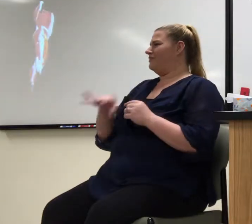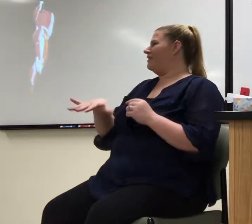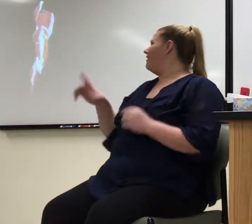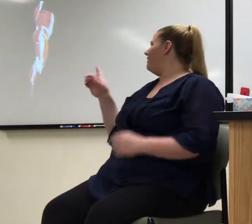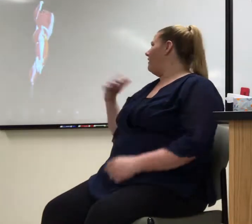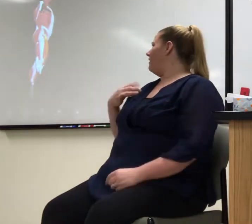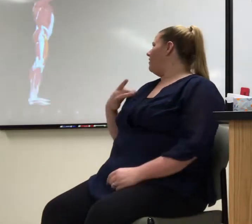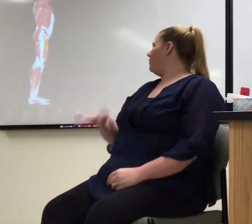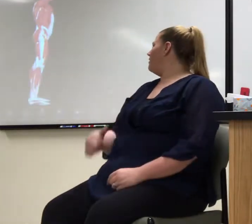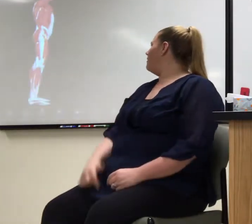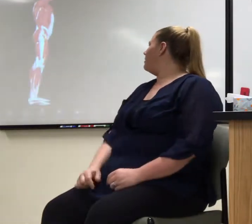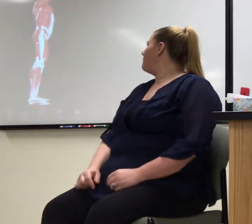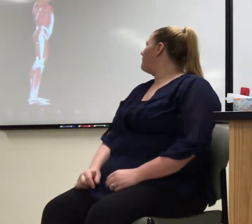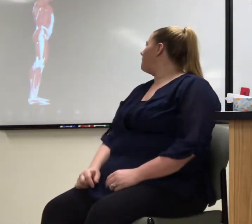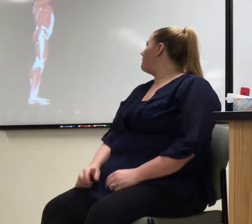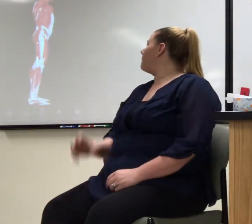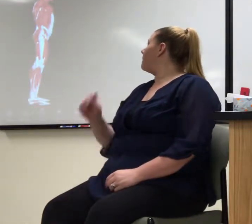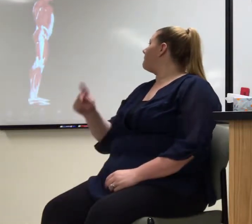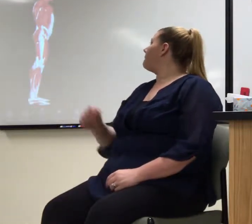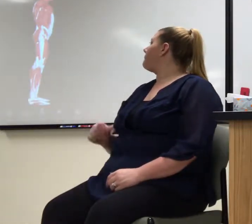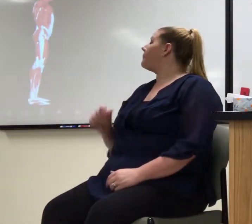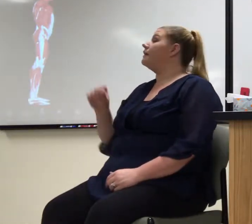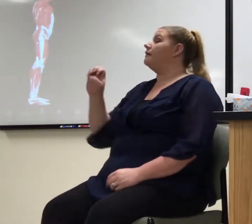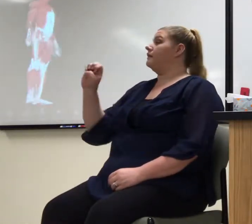let me show you hip extension.